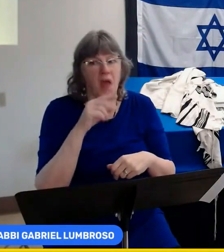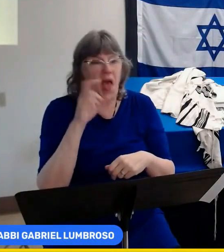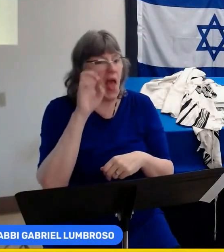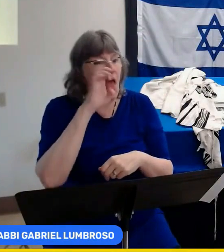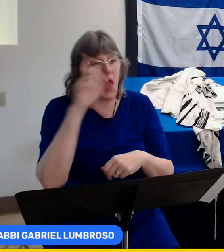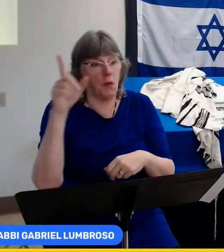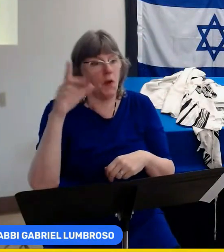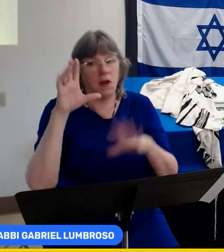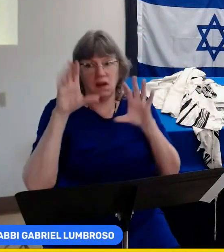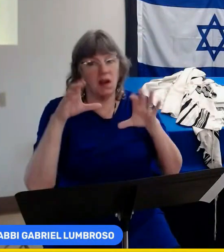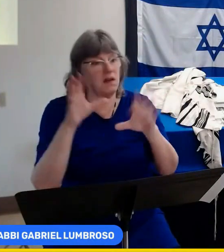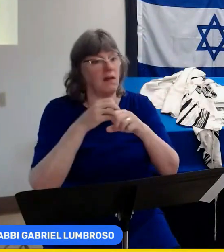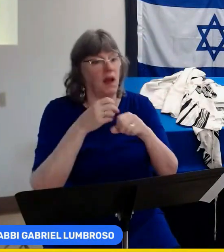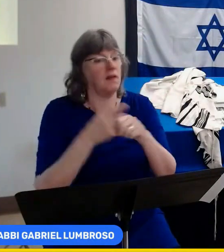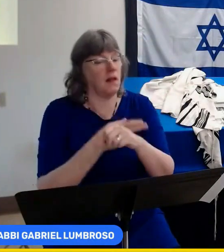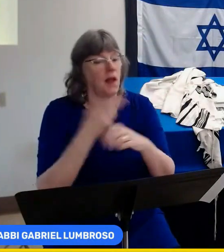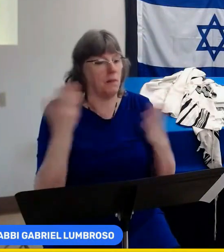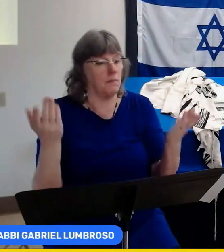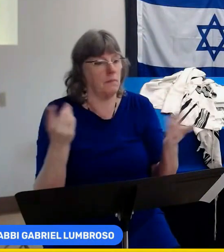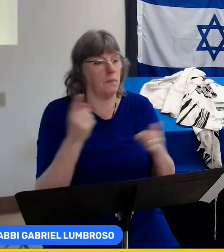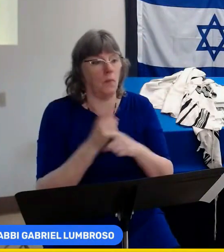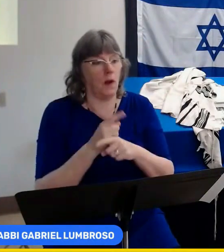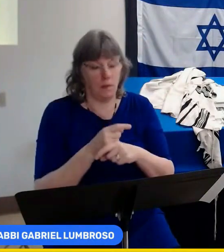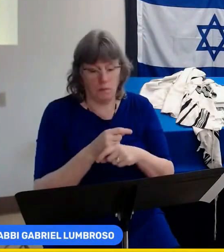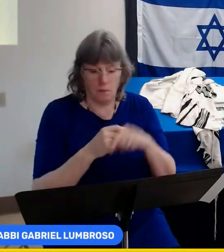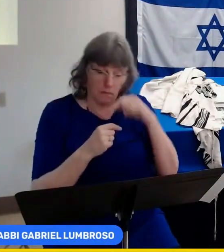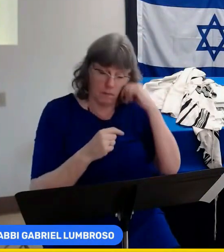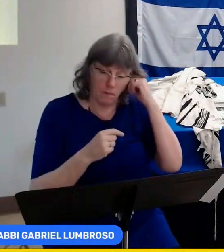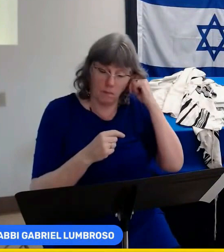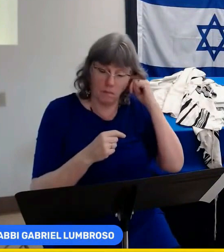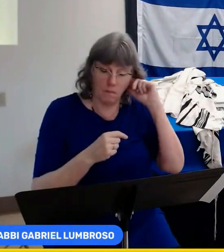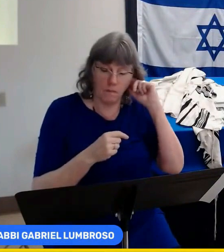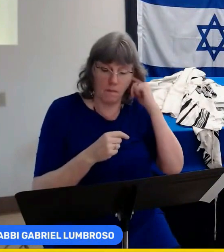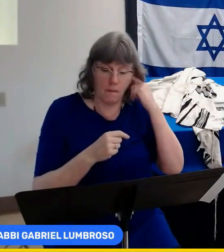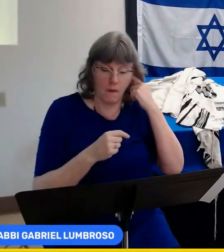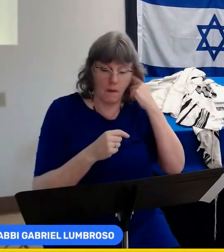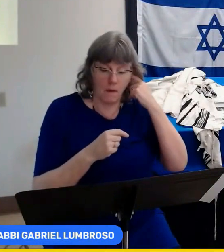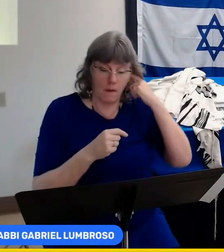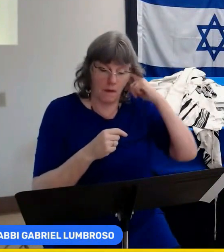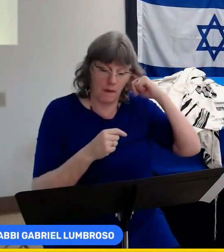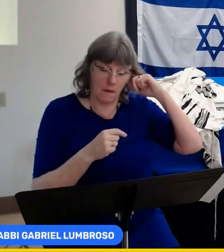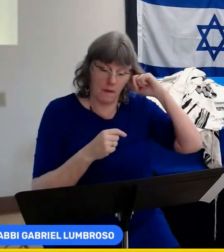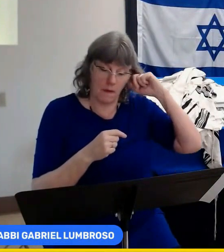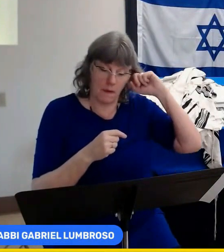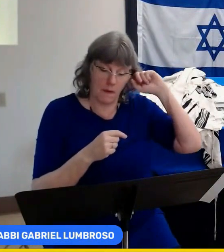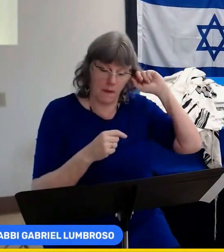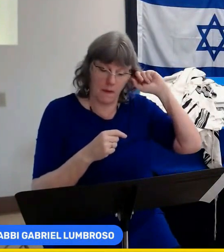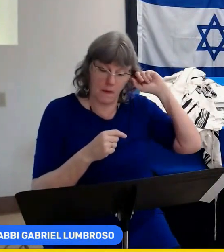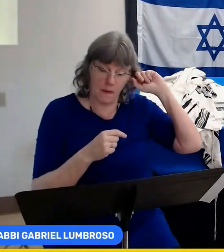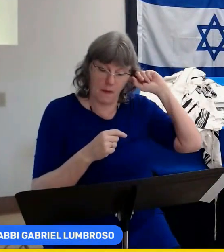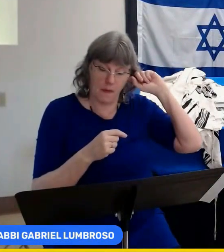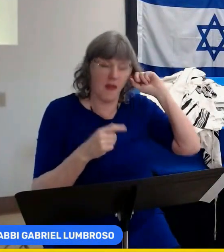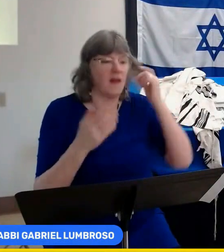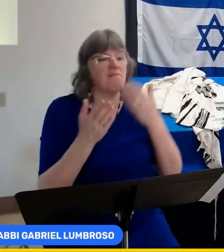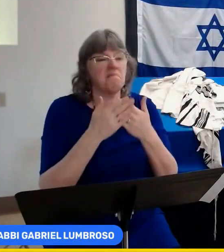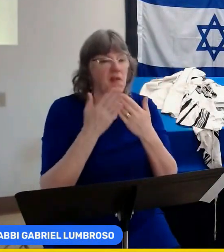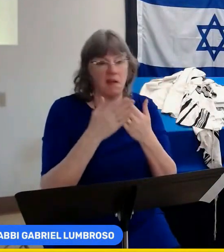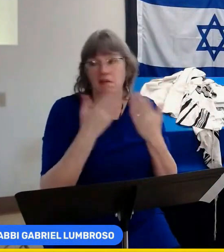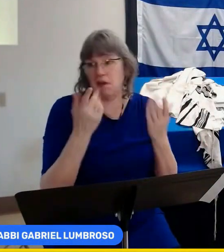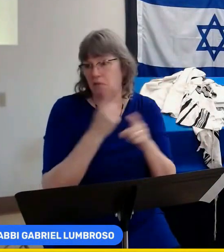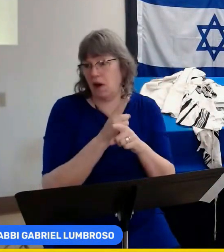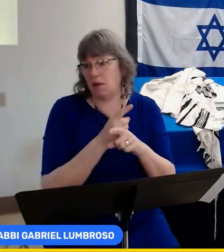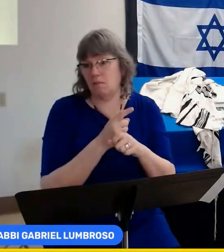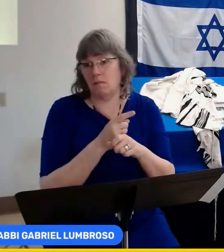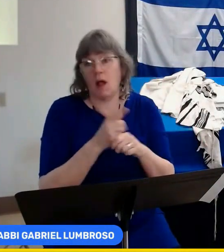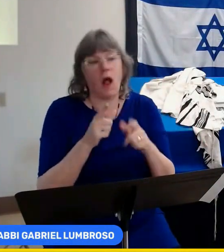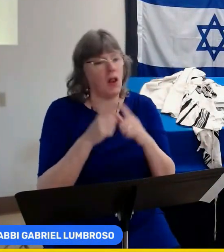know, it takes away the land, which takes away the sin of the world, Yeshua. That's easy.